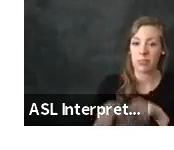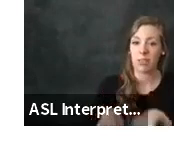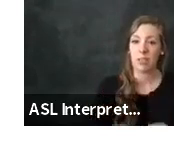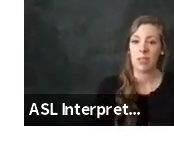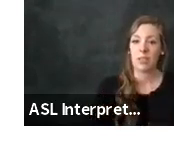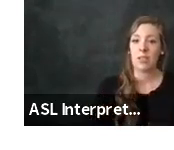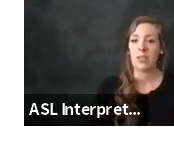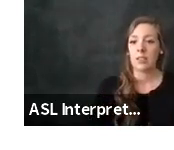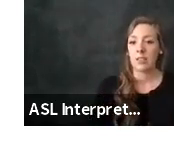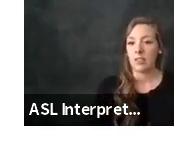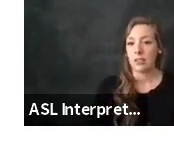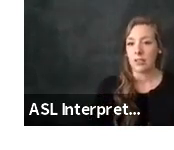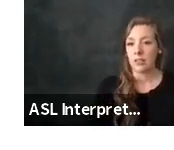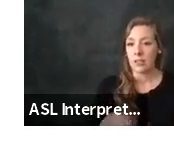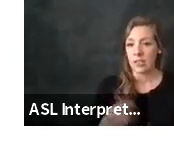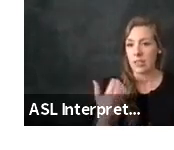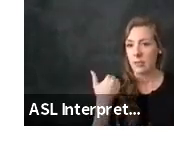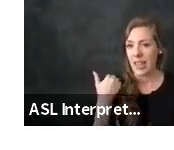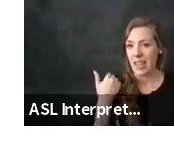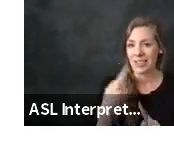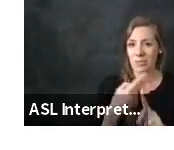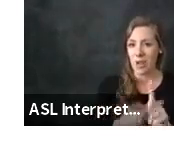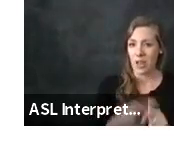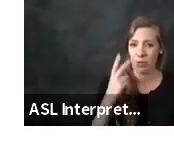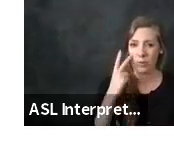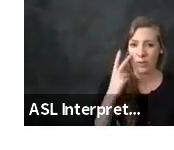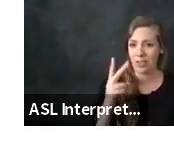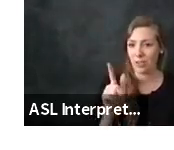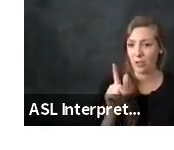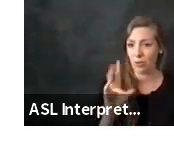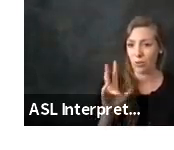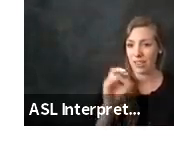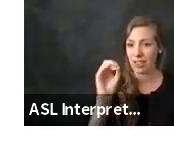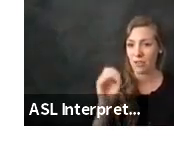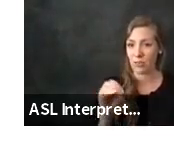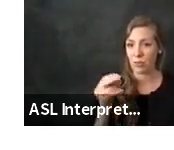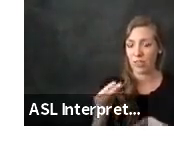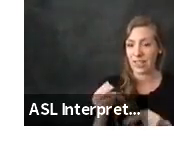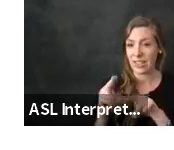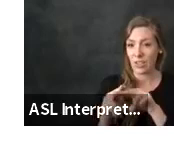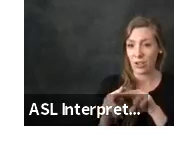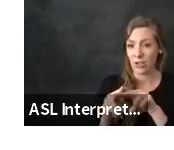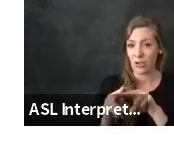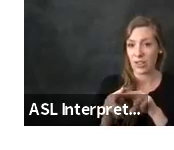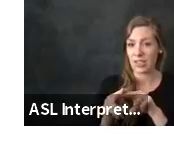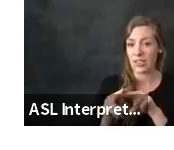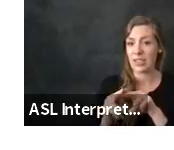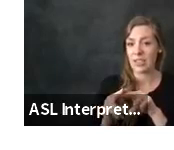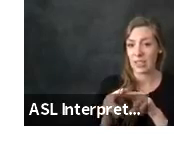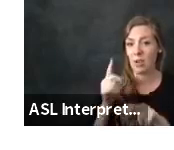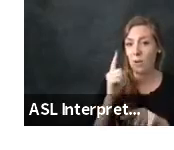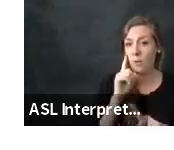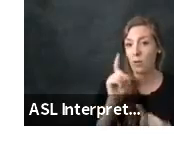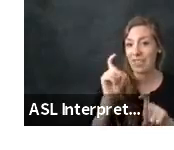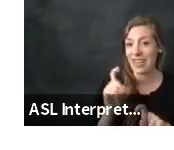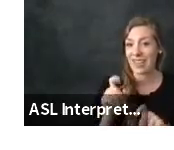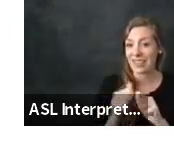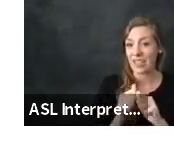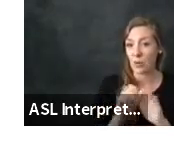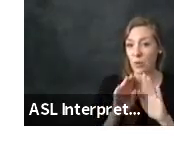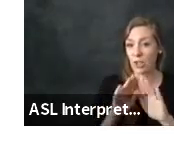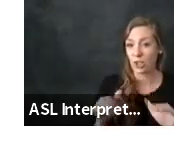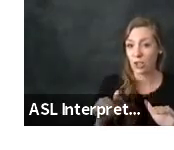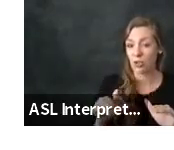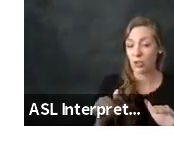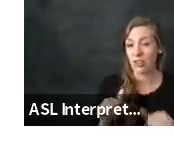Looking in just the past months, we've seen a 27% increase and a fourfold increase in testing among children aged 5